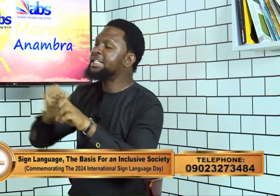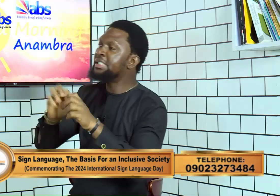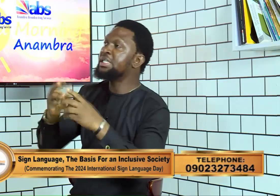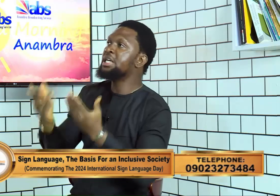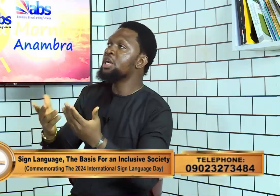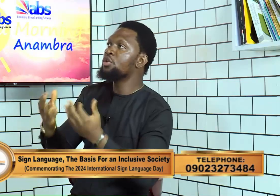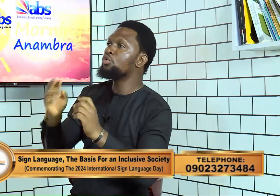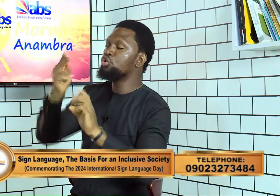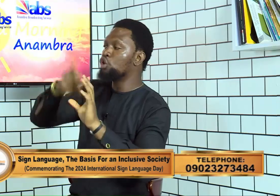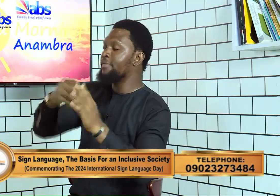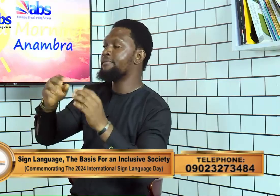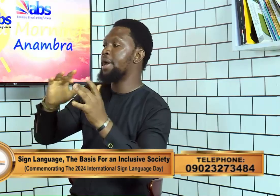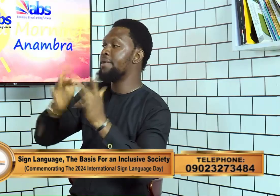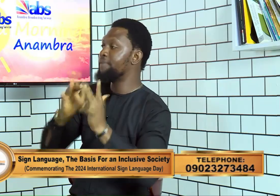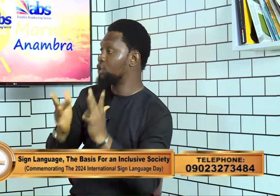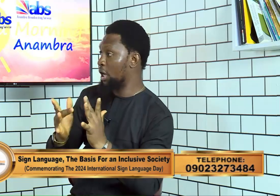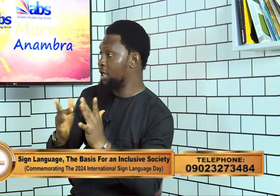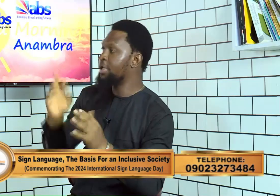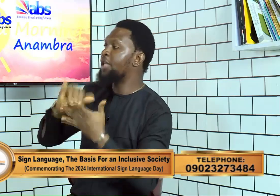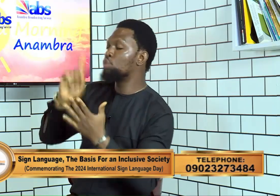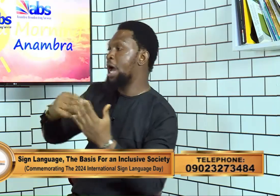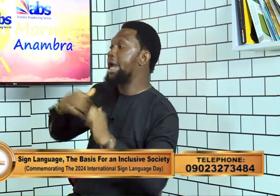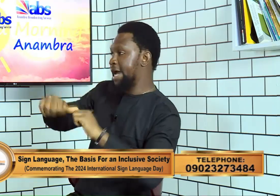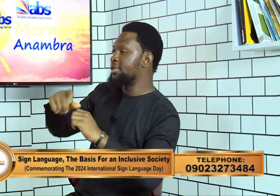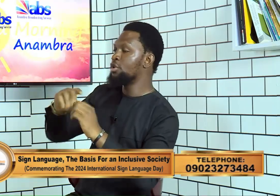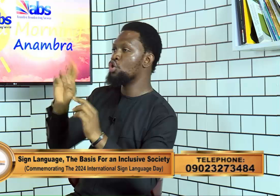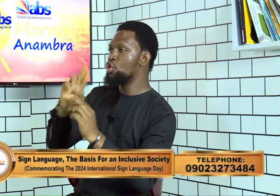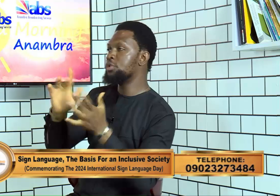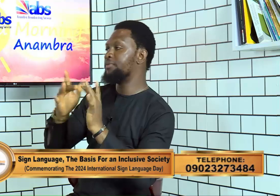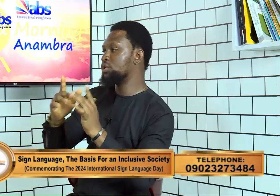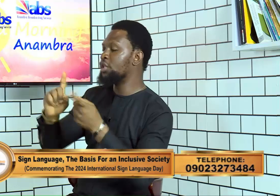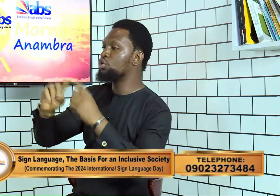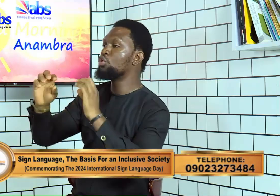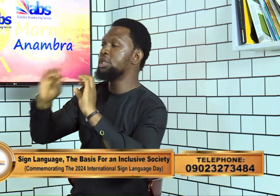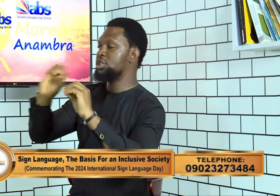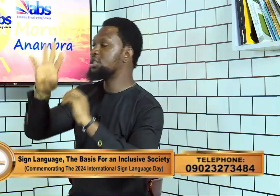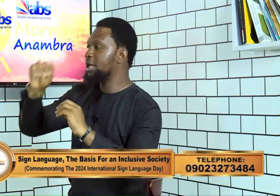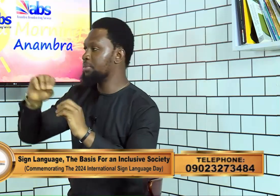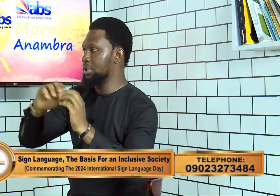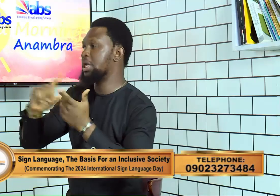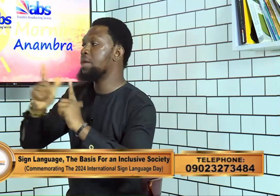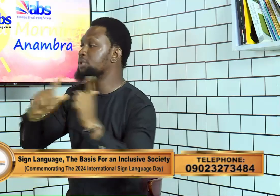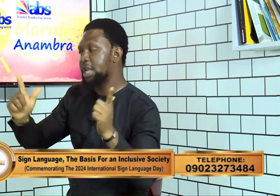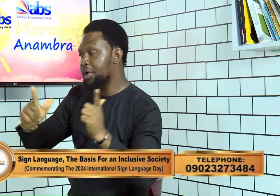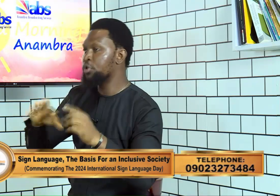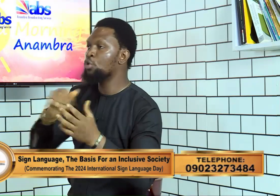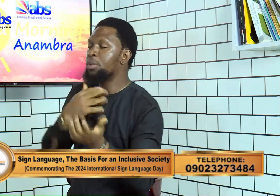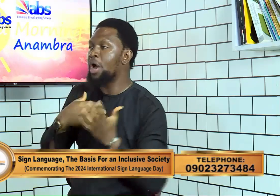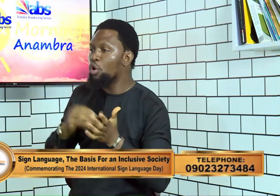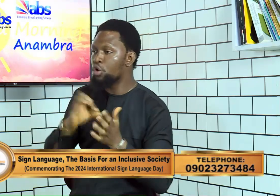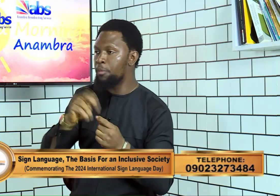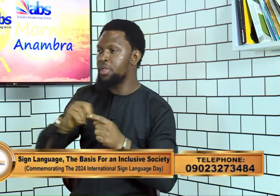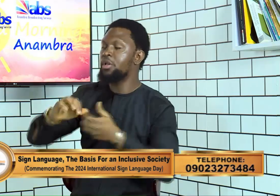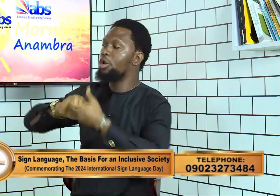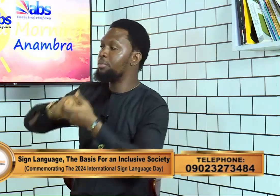can easily, join virtually. Okay. That's where I can use the virtually to teach them sign language. So with my